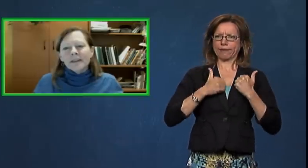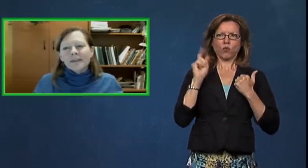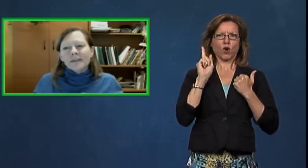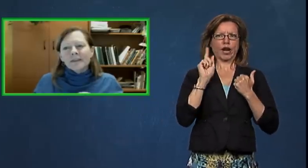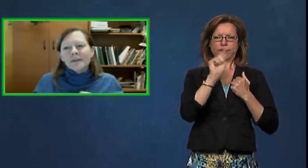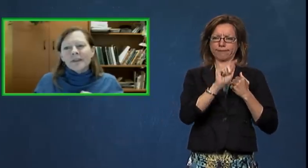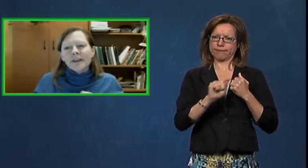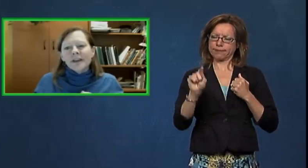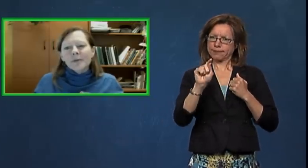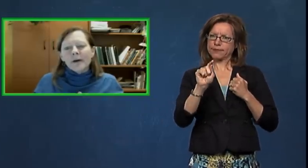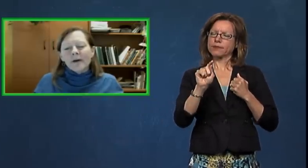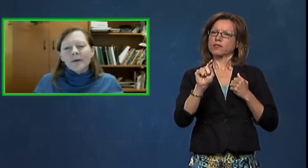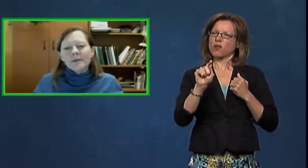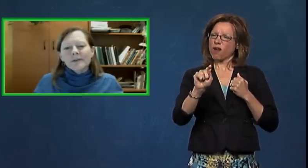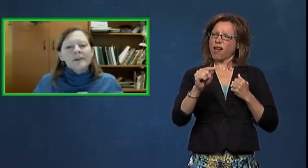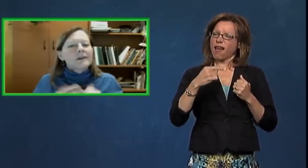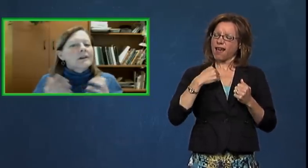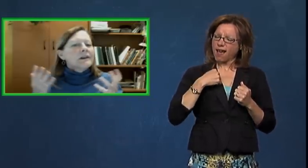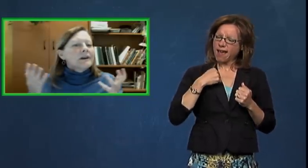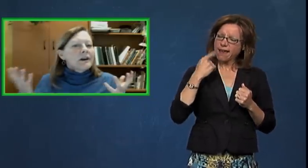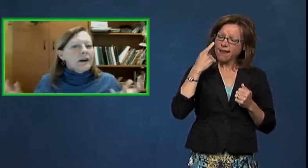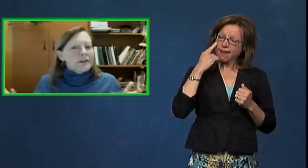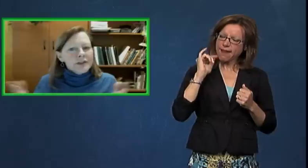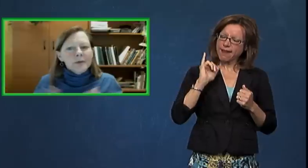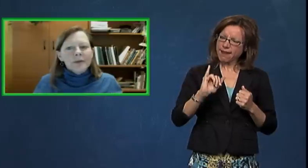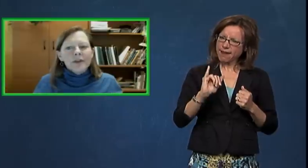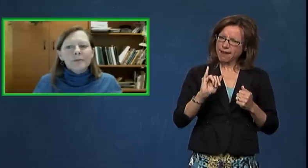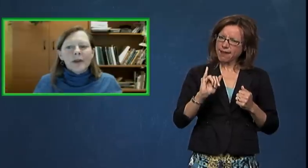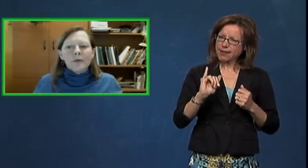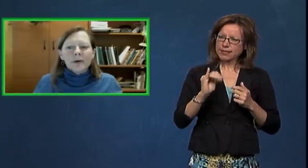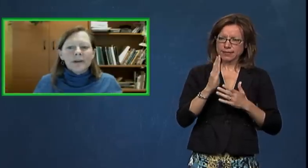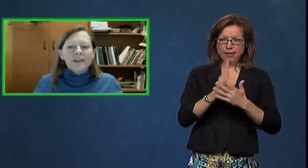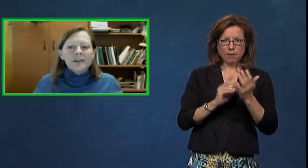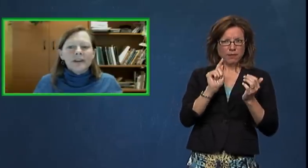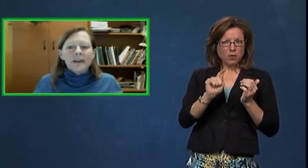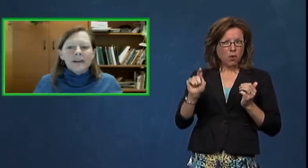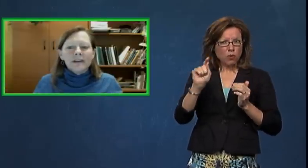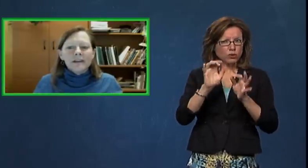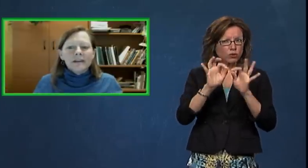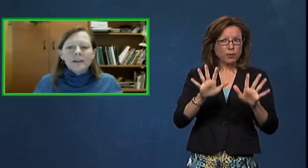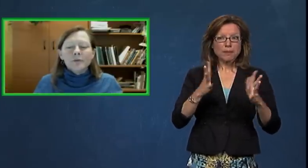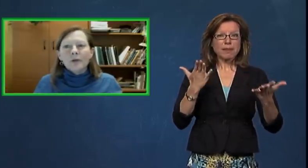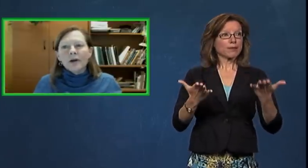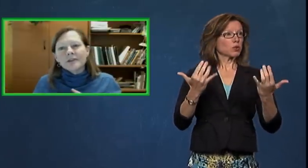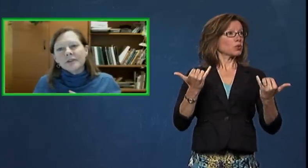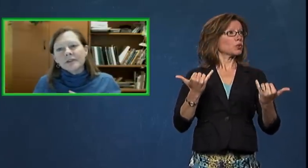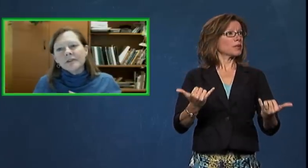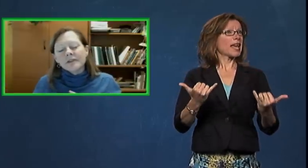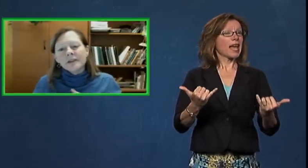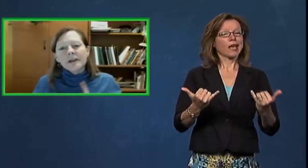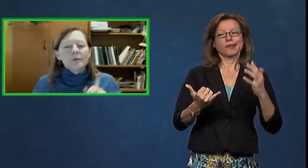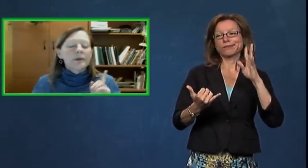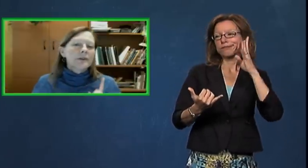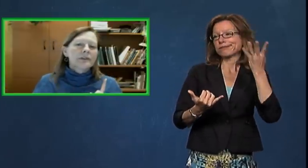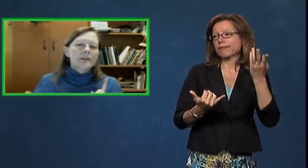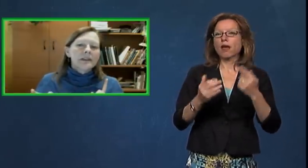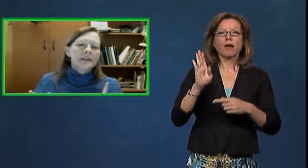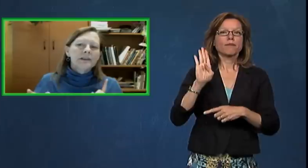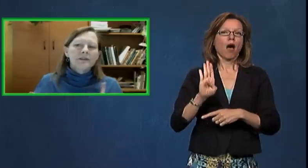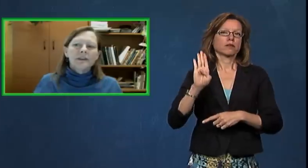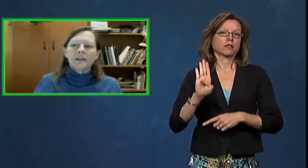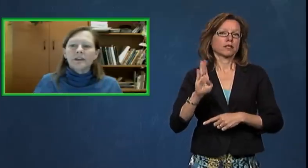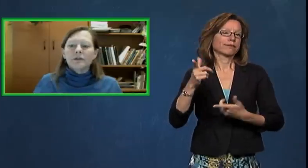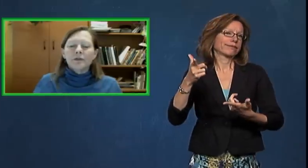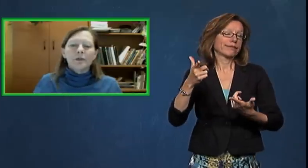I think about, are some of them not working today in Boston when there's a need